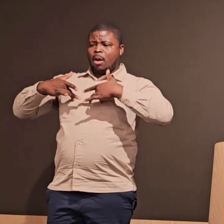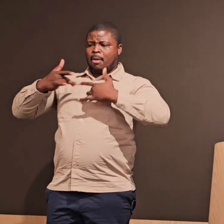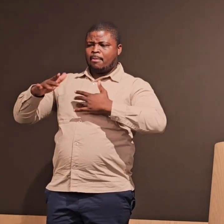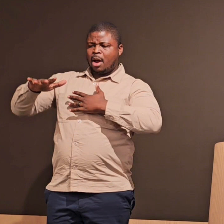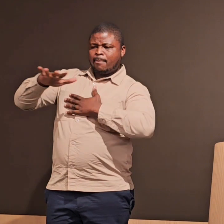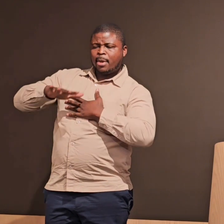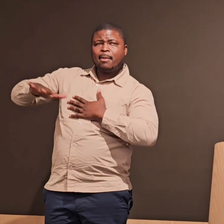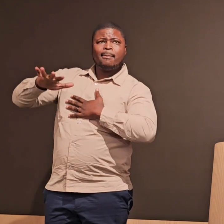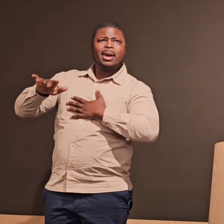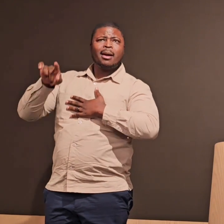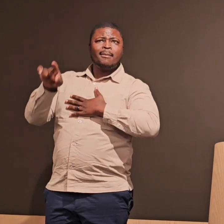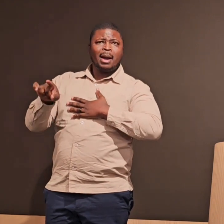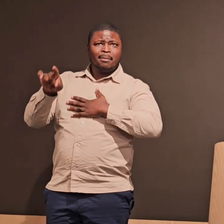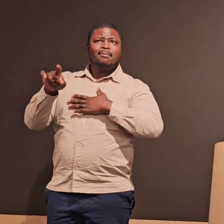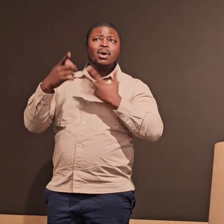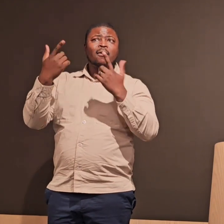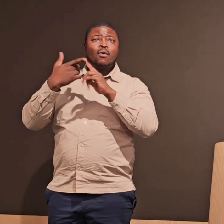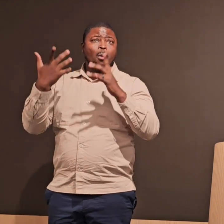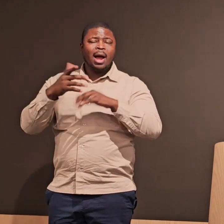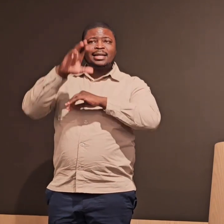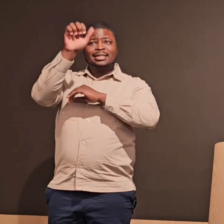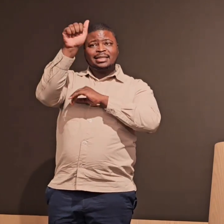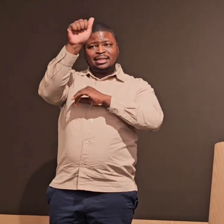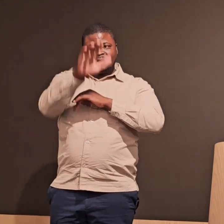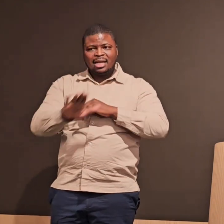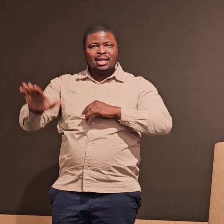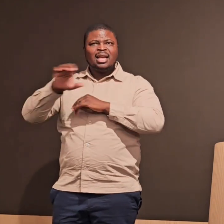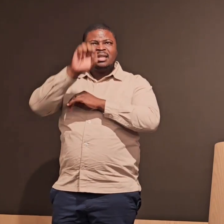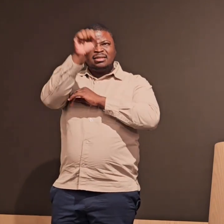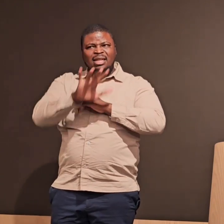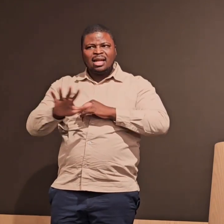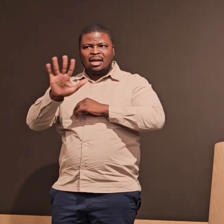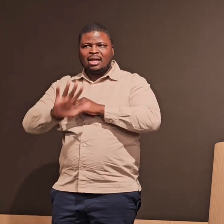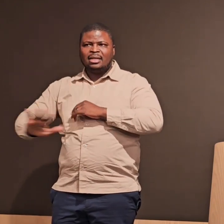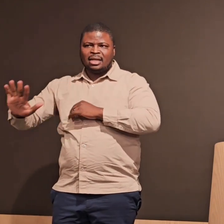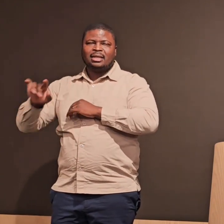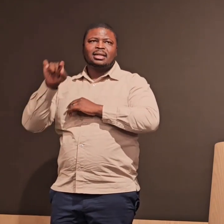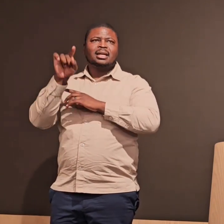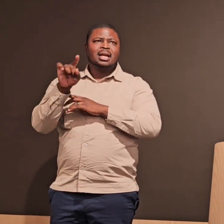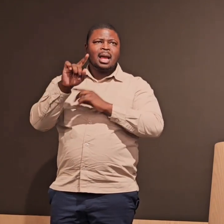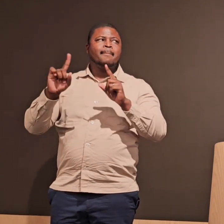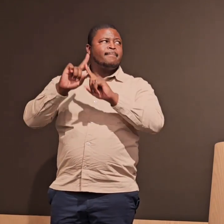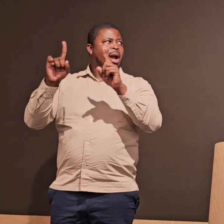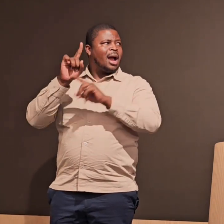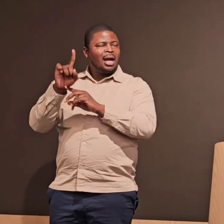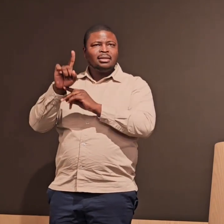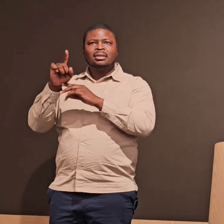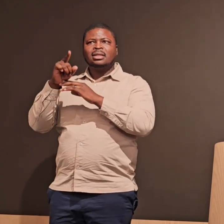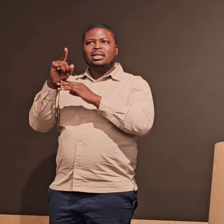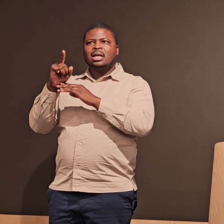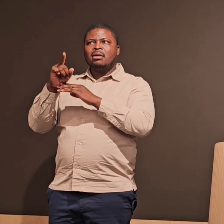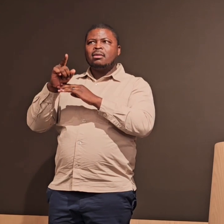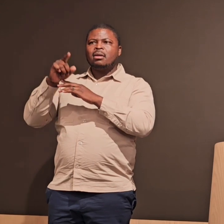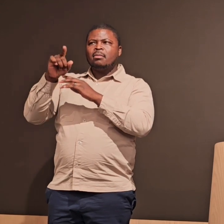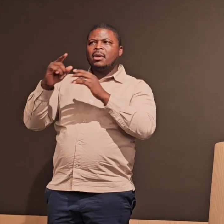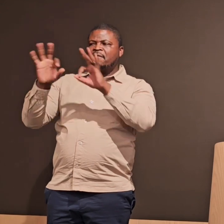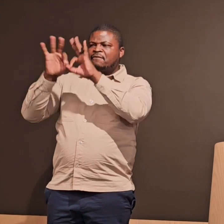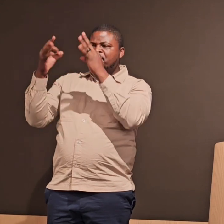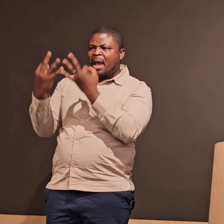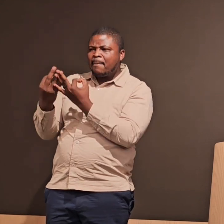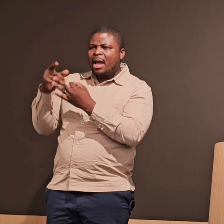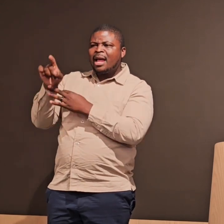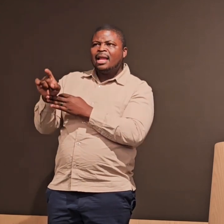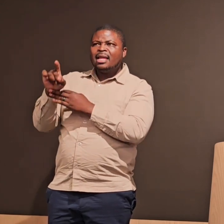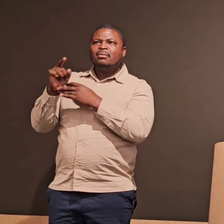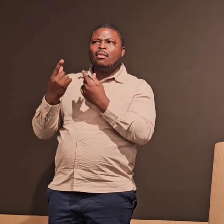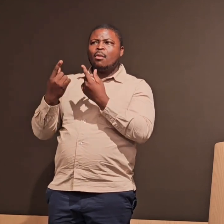SADC, as well as indicating to say what are the wealth breakdowns for these communities,